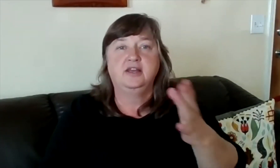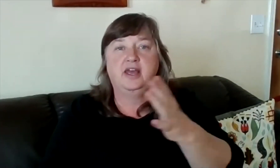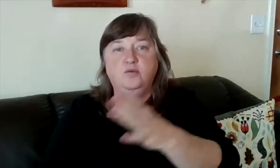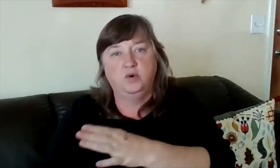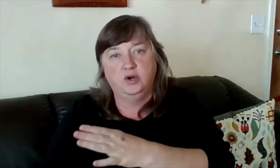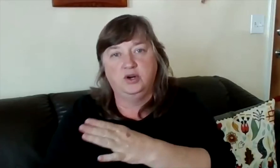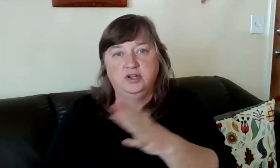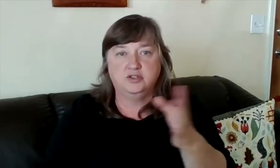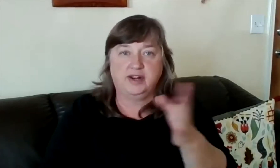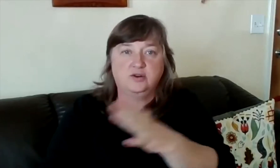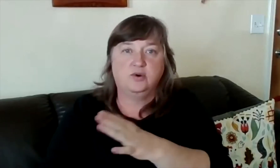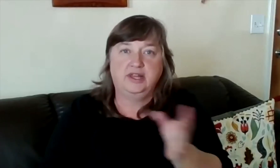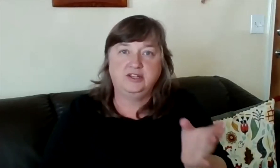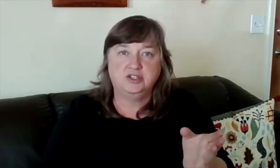and word direct correlation.